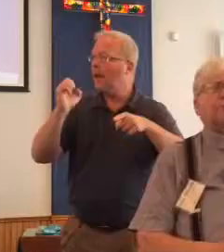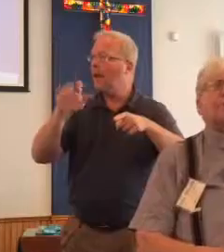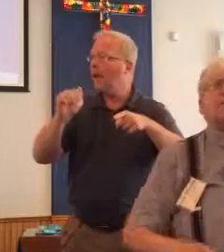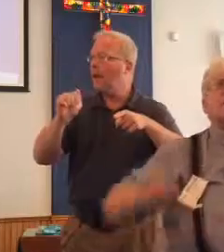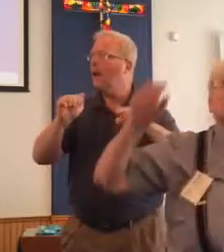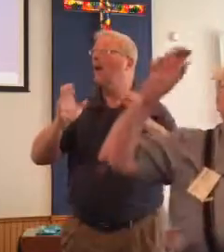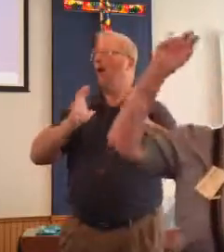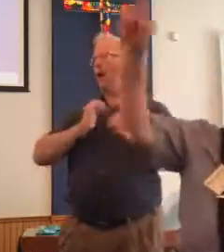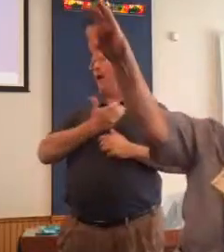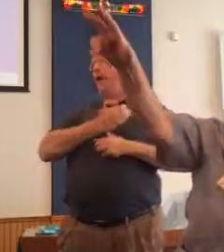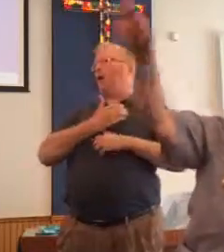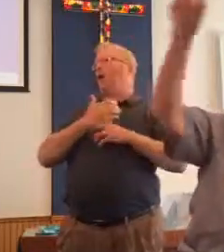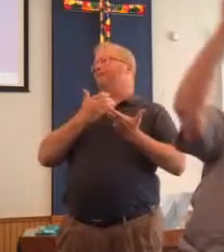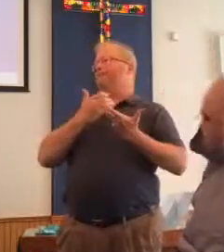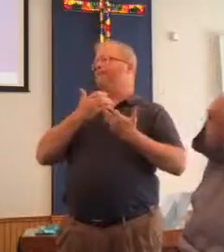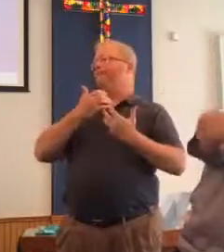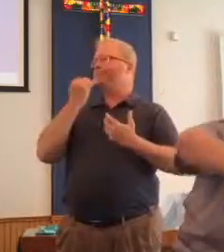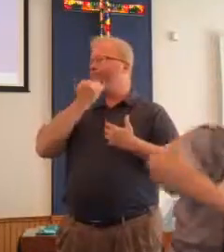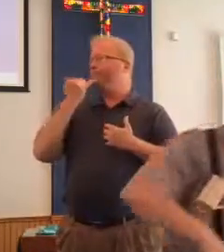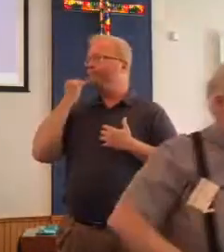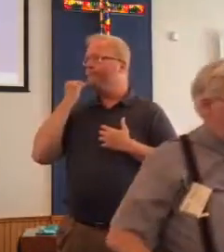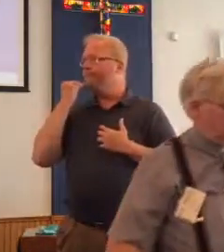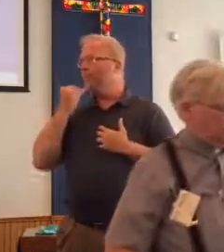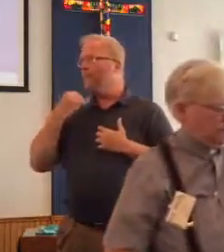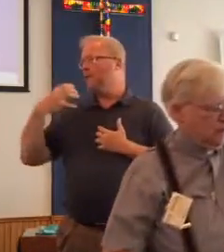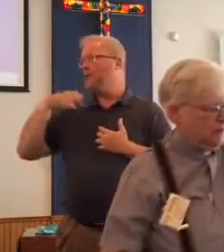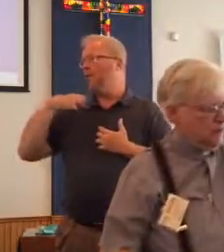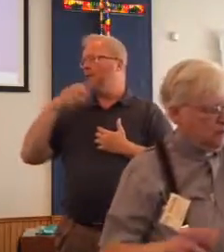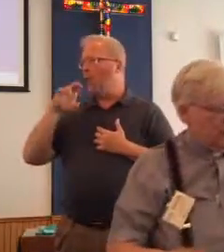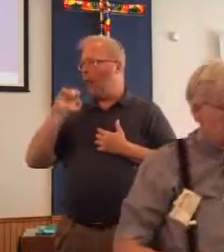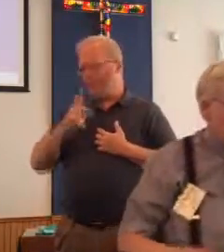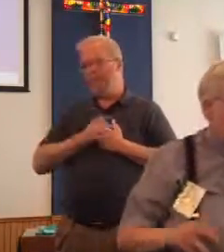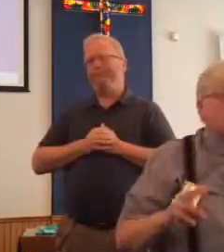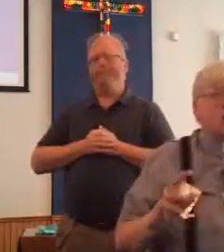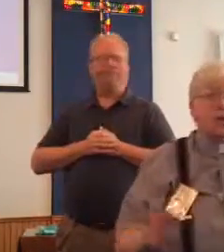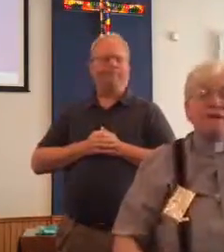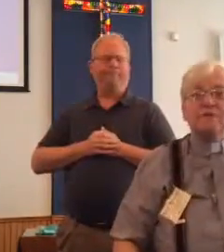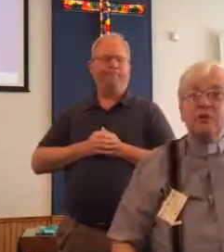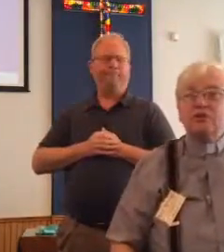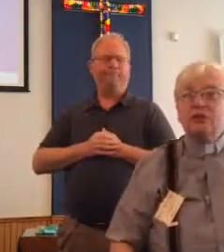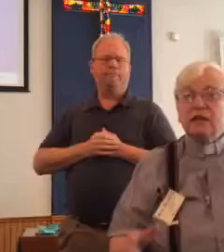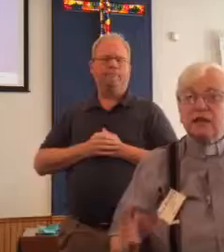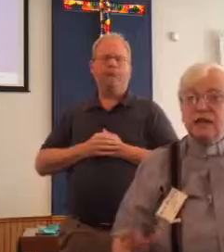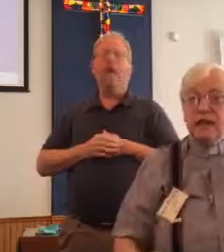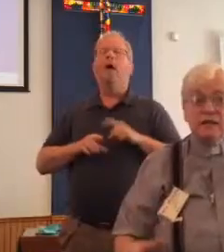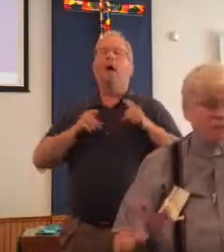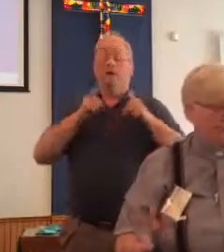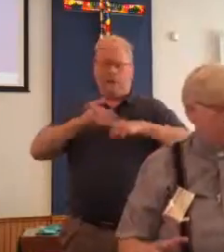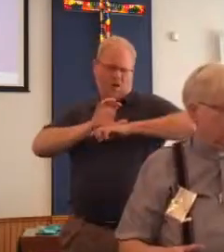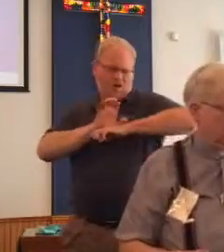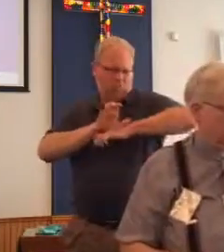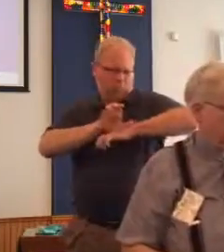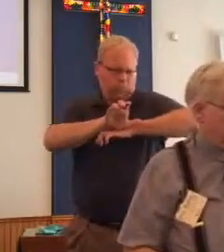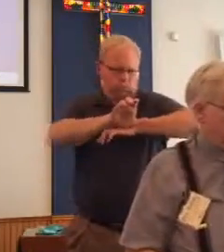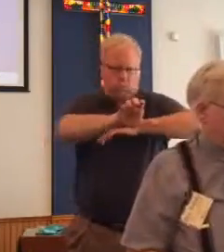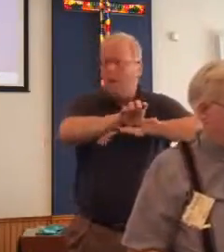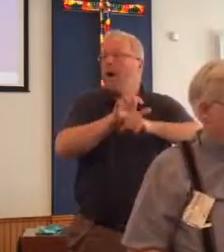Now, when Sisera fled the battlefield, he sought refuge in the tent of